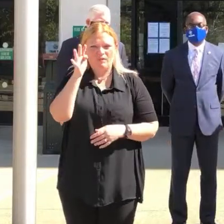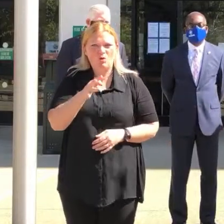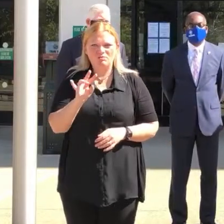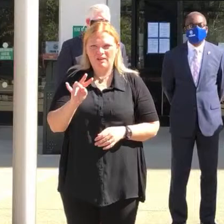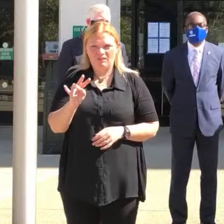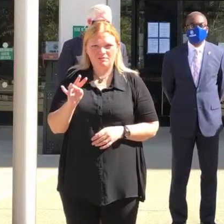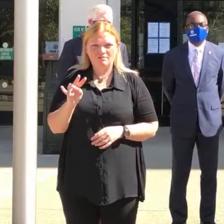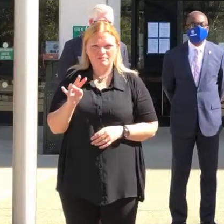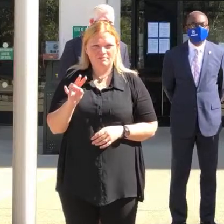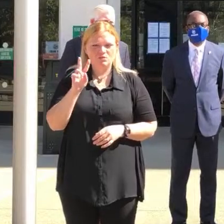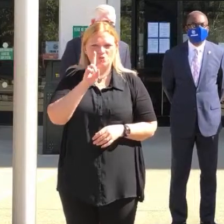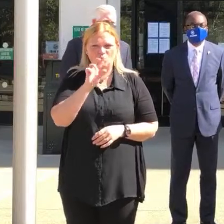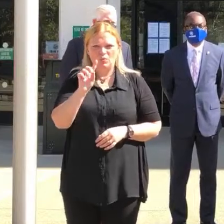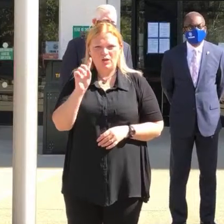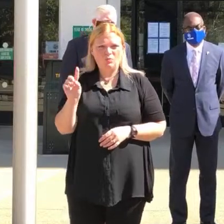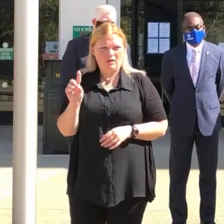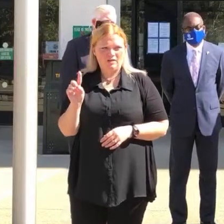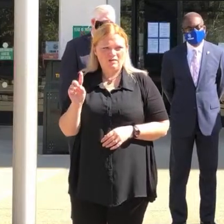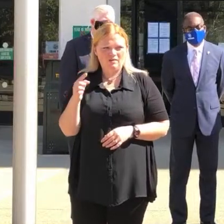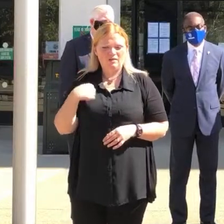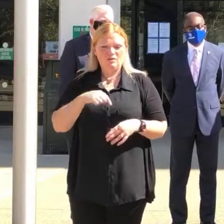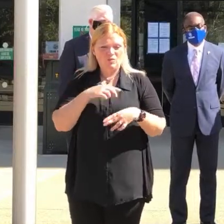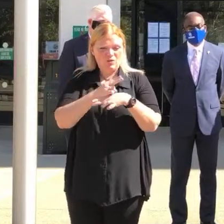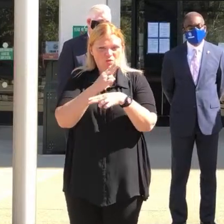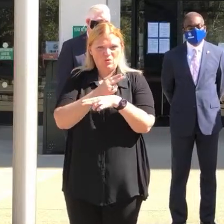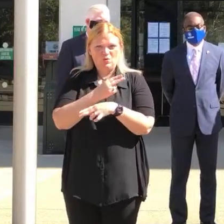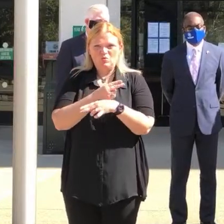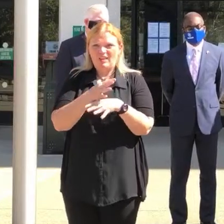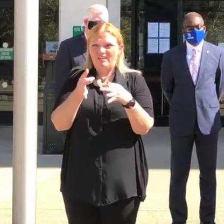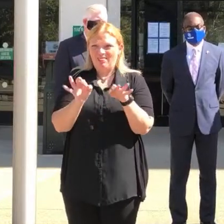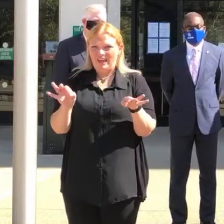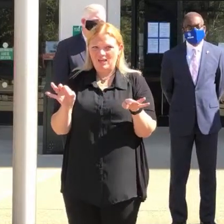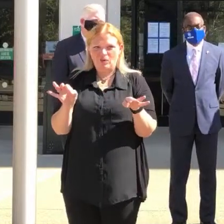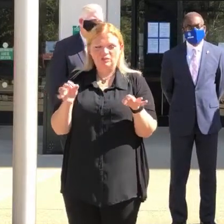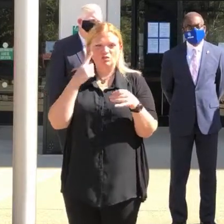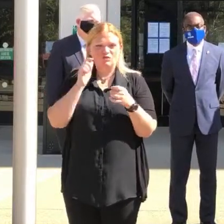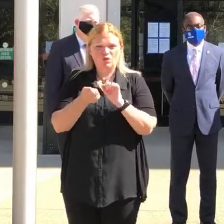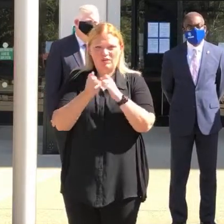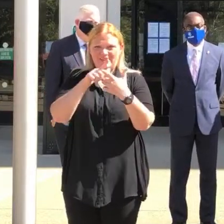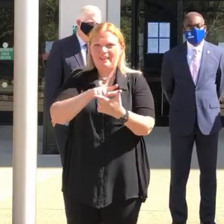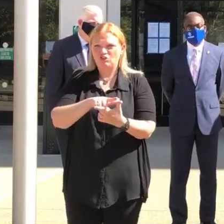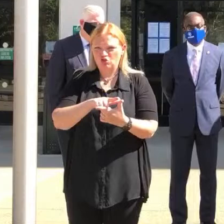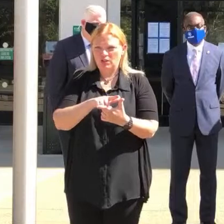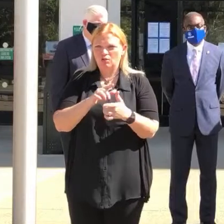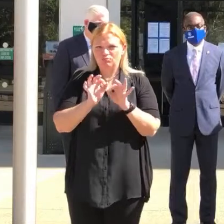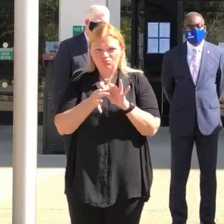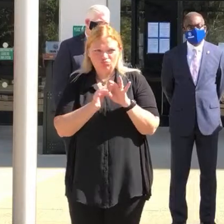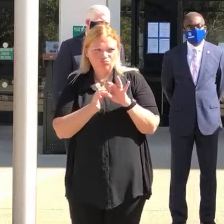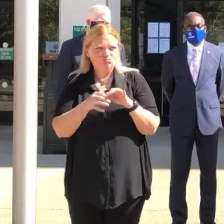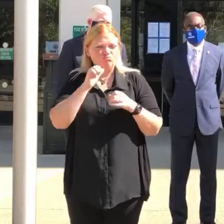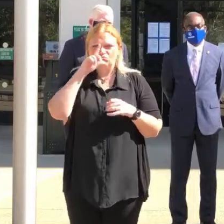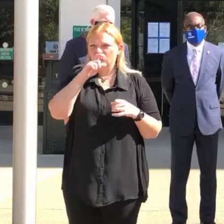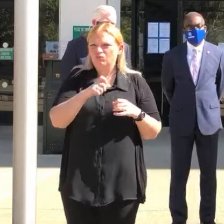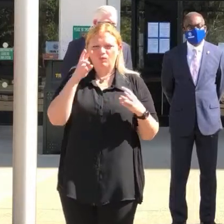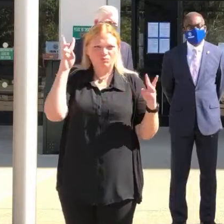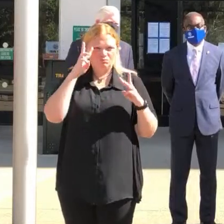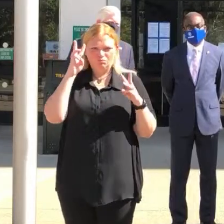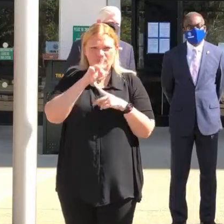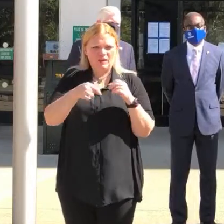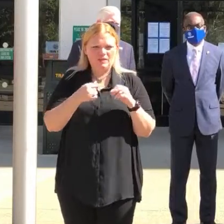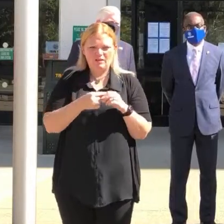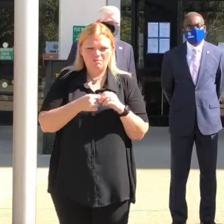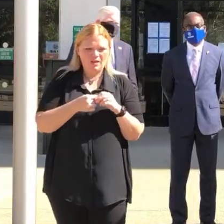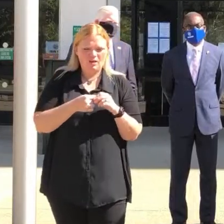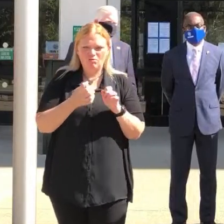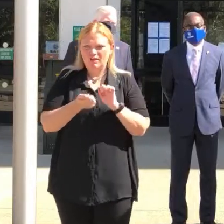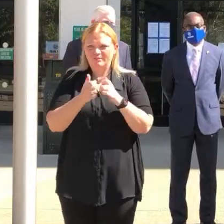24/7, call 211. We do use language line for translation services, so folks don't need to worry about having their child translate